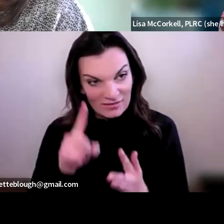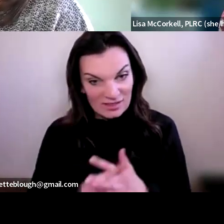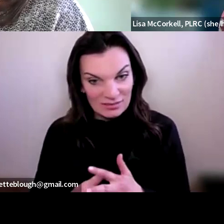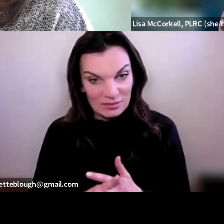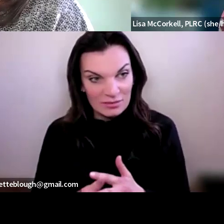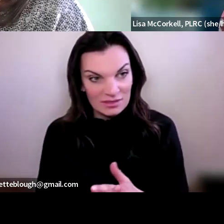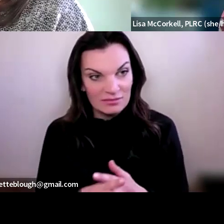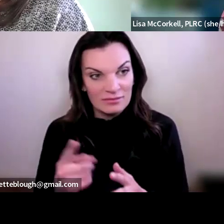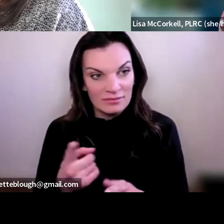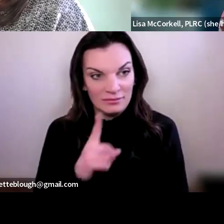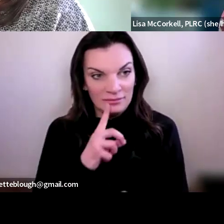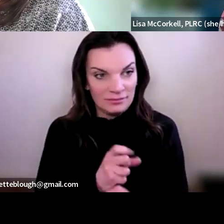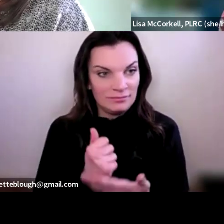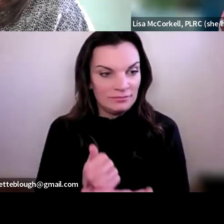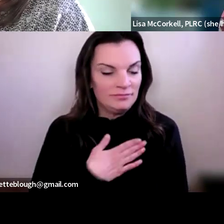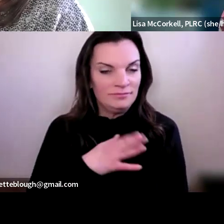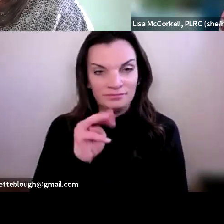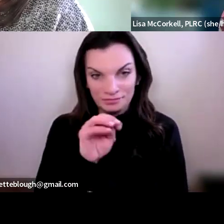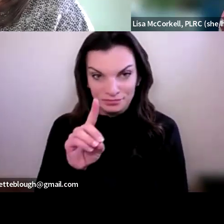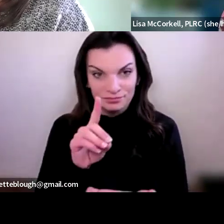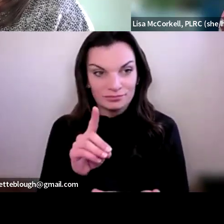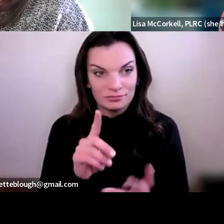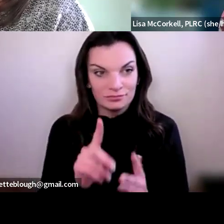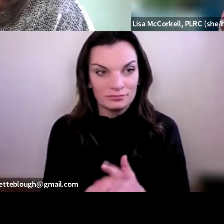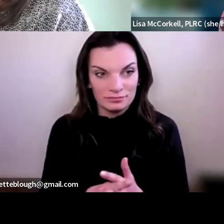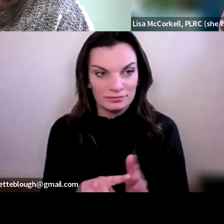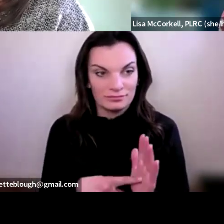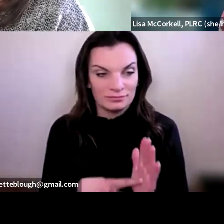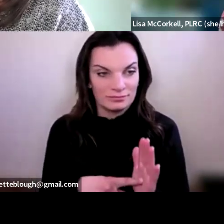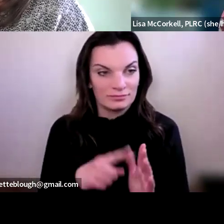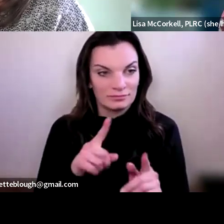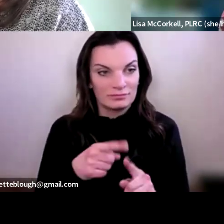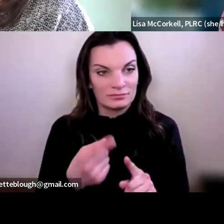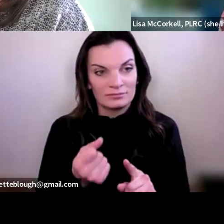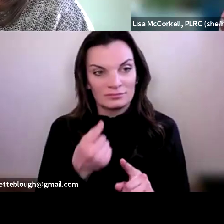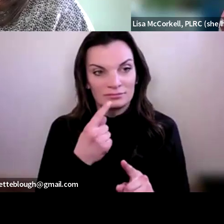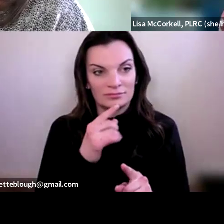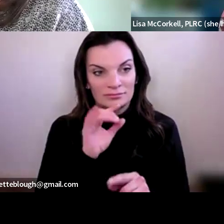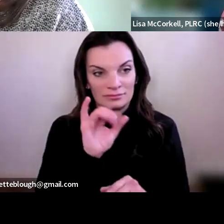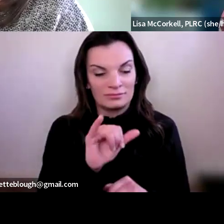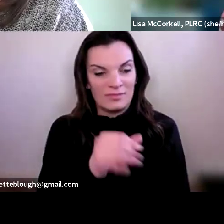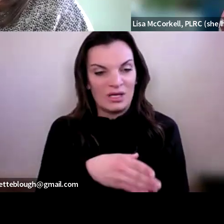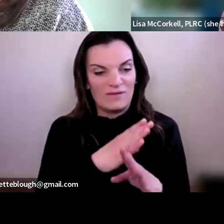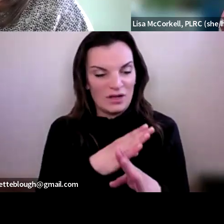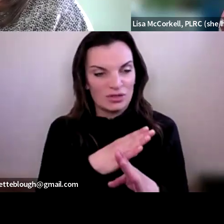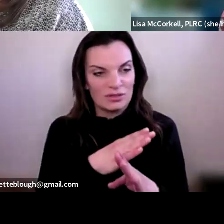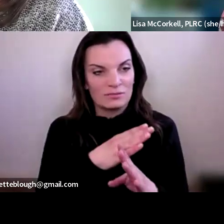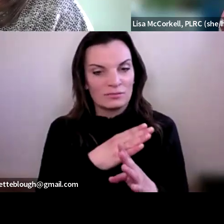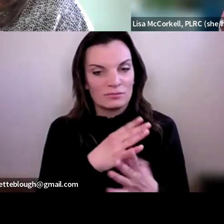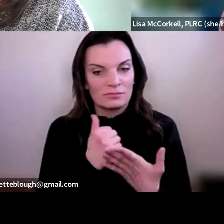also coincidentally helped with some of my mood symptoms. And so when you take an intervention